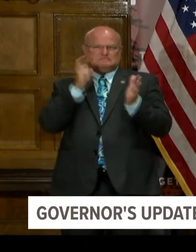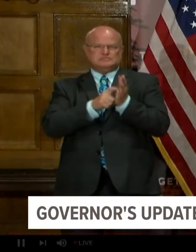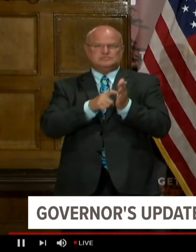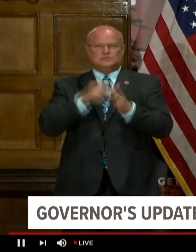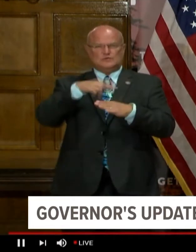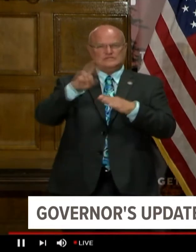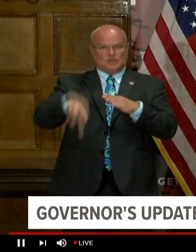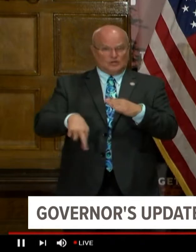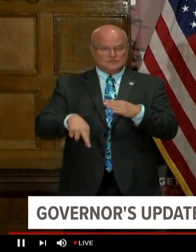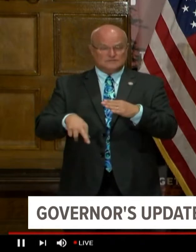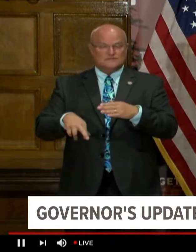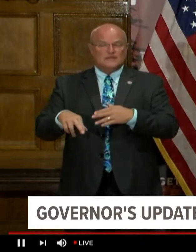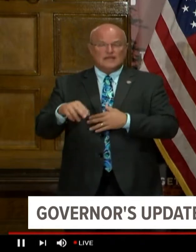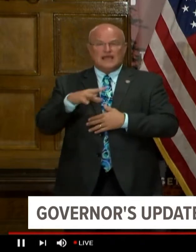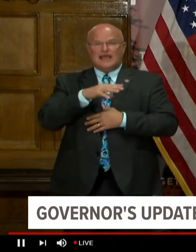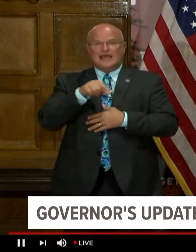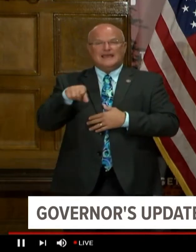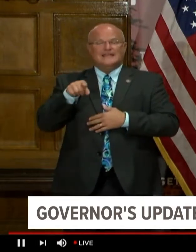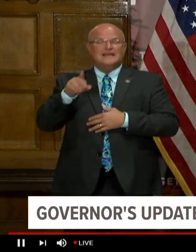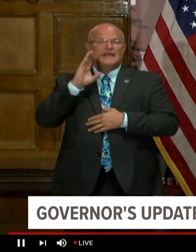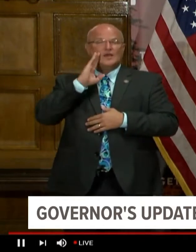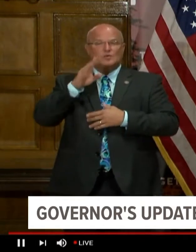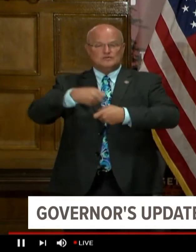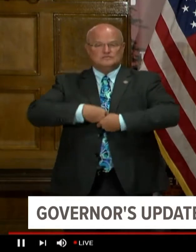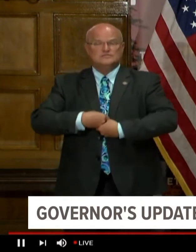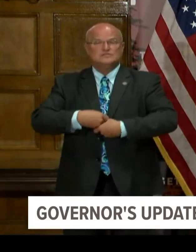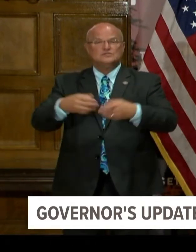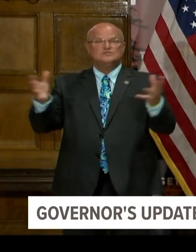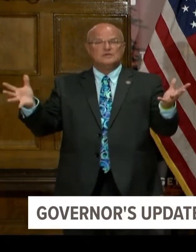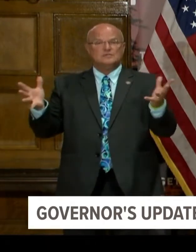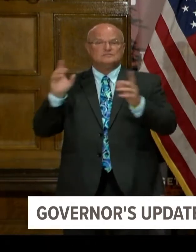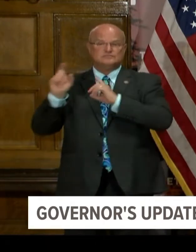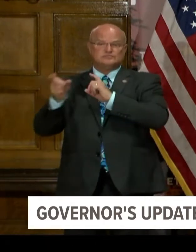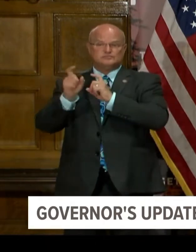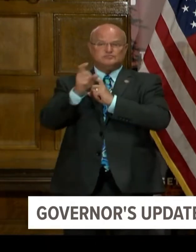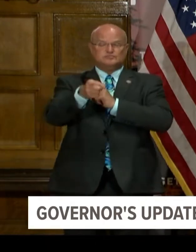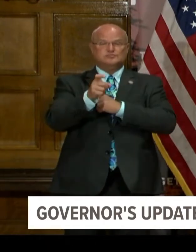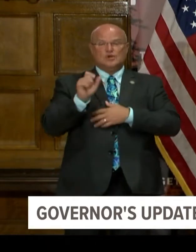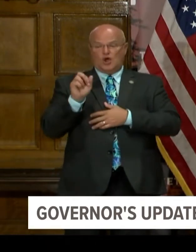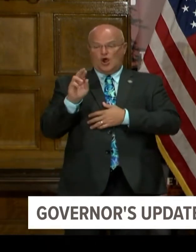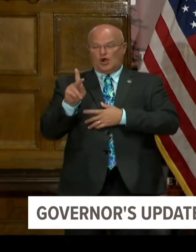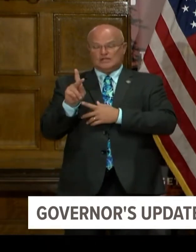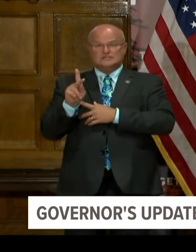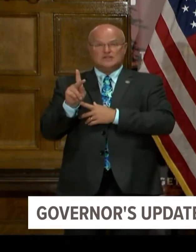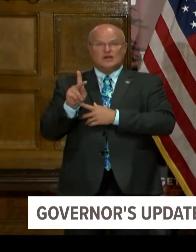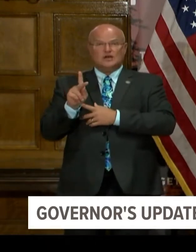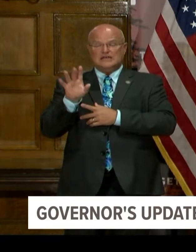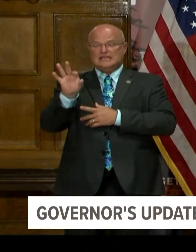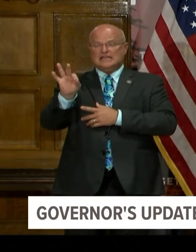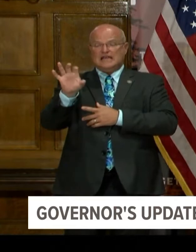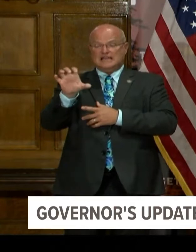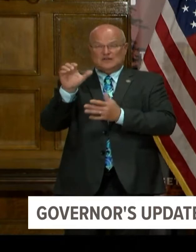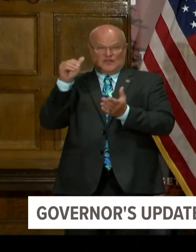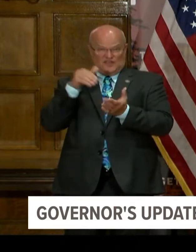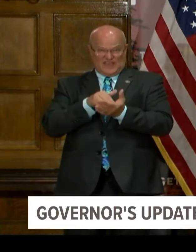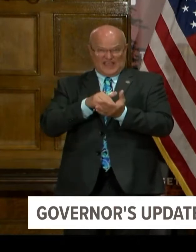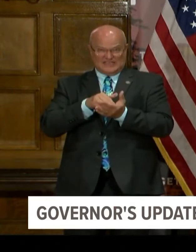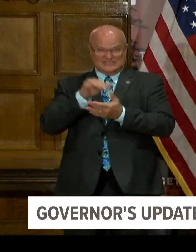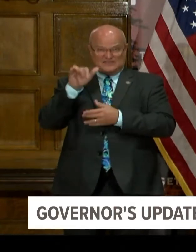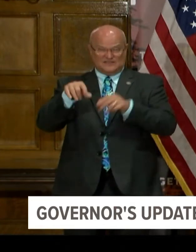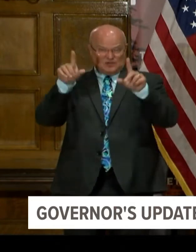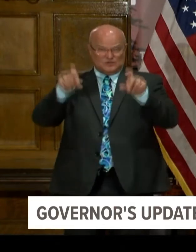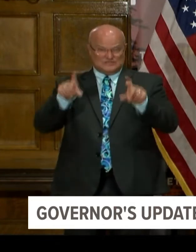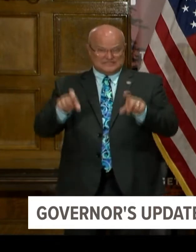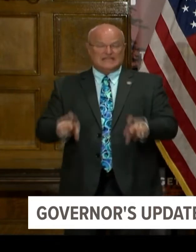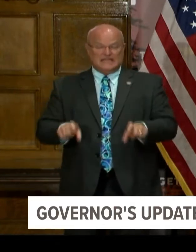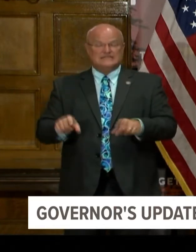result. They are going to distribute and allocate to Arkansas 900,000 of those